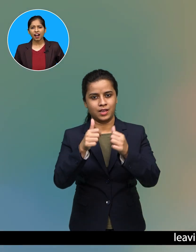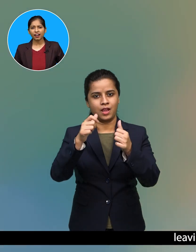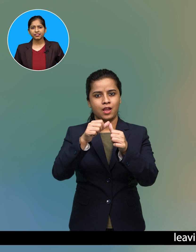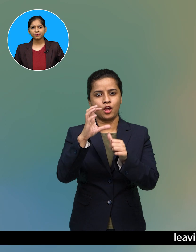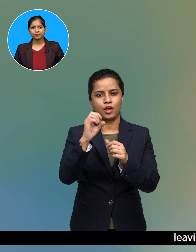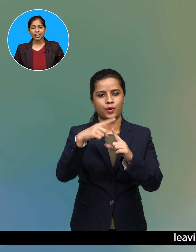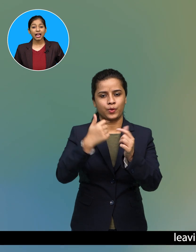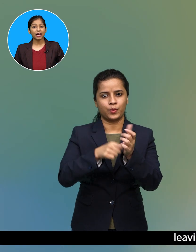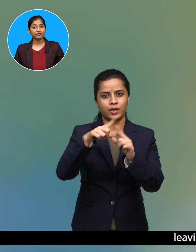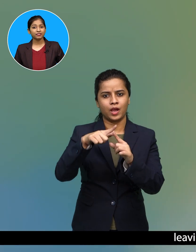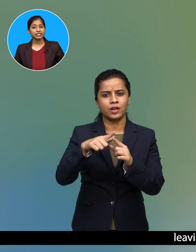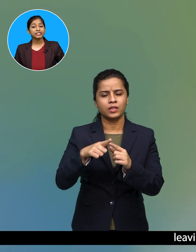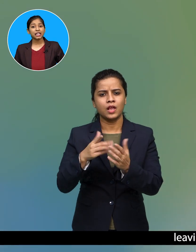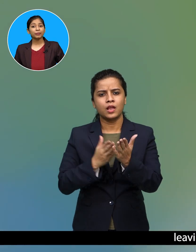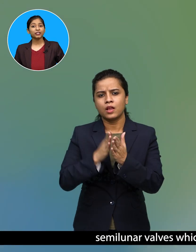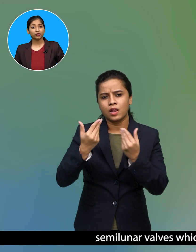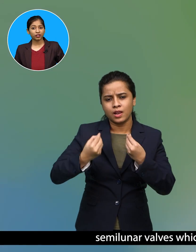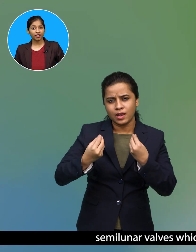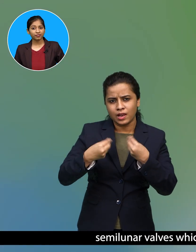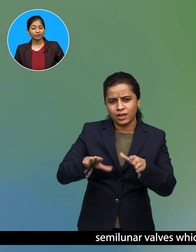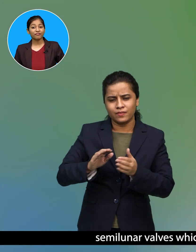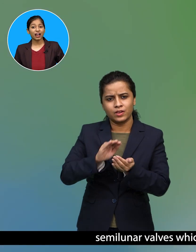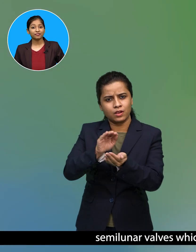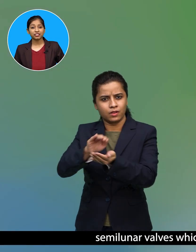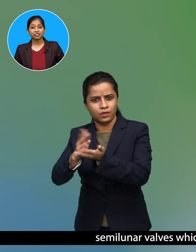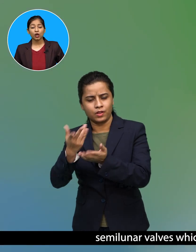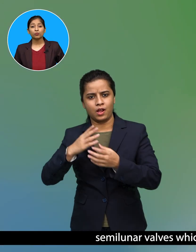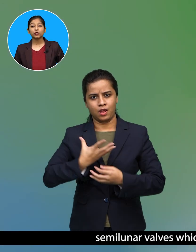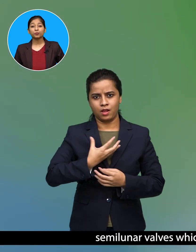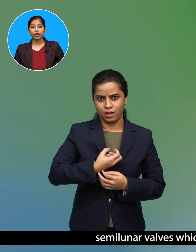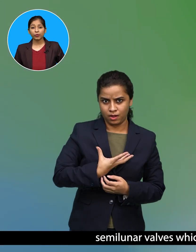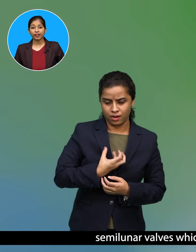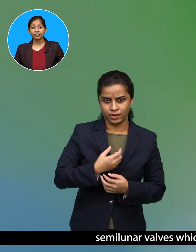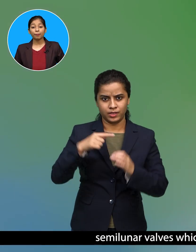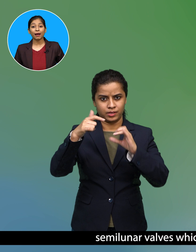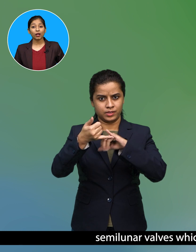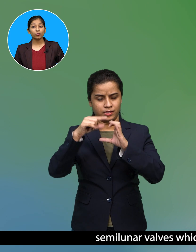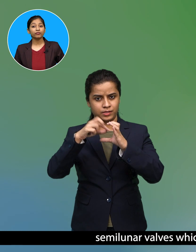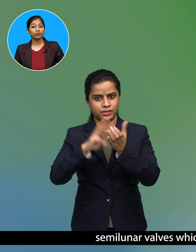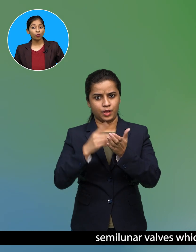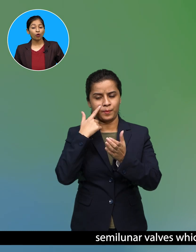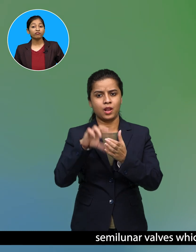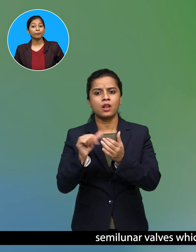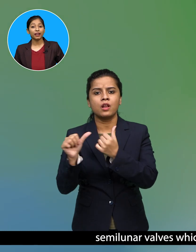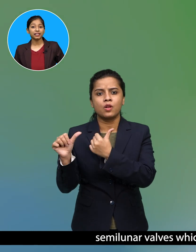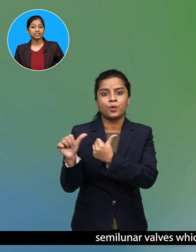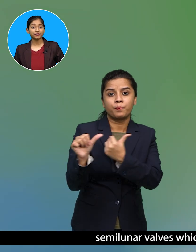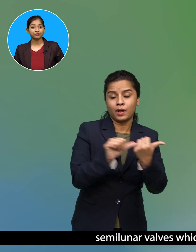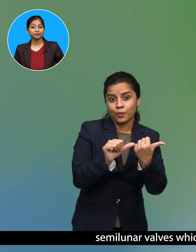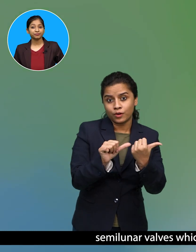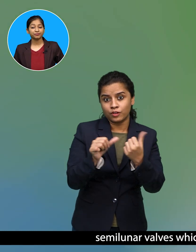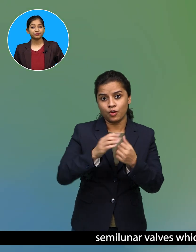leaving the heart have semilunar valves which prevent backward flow of